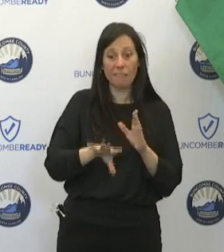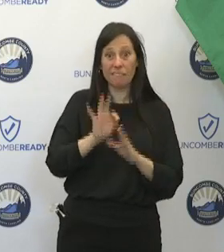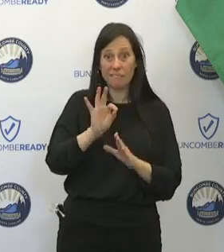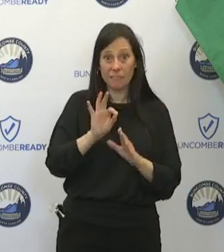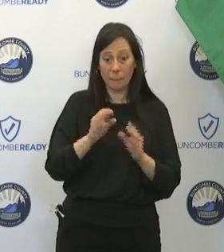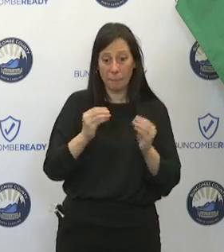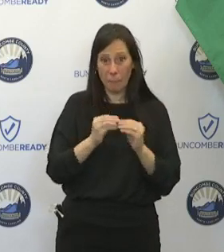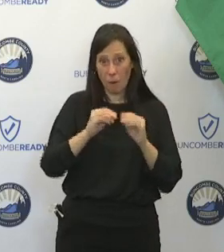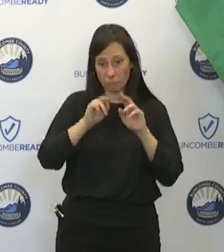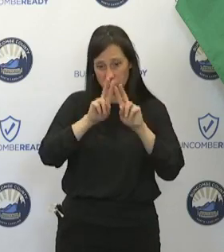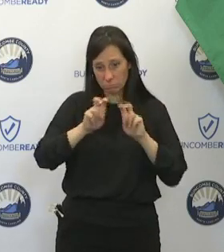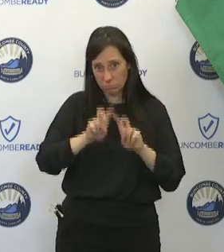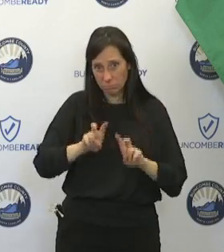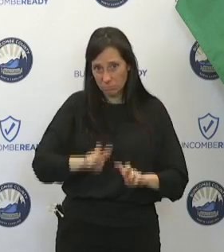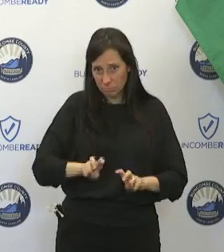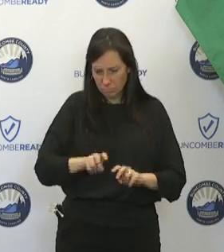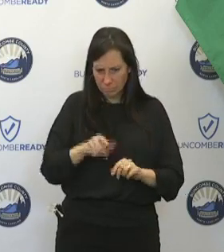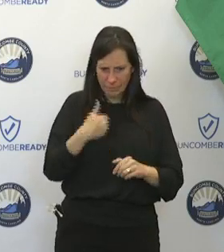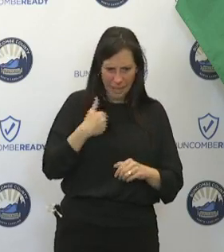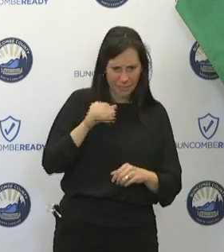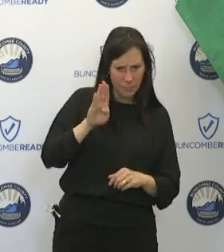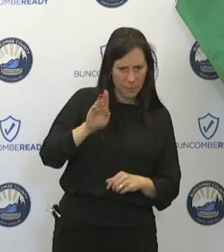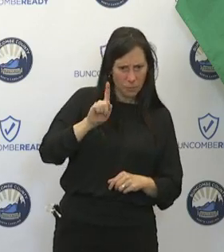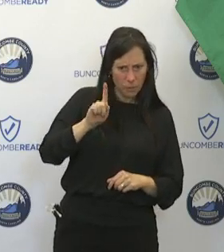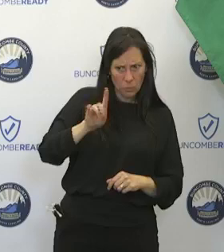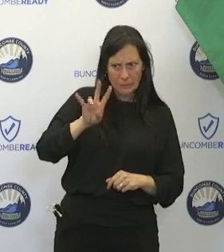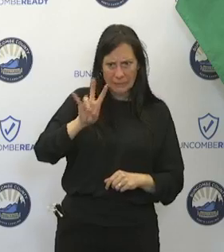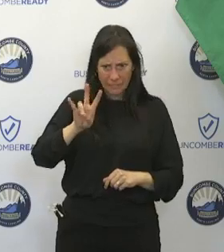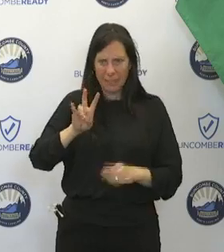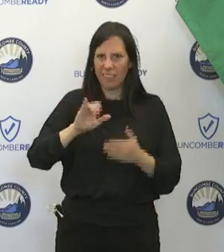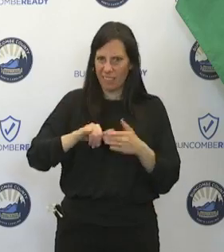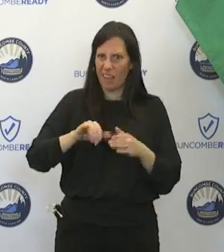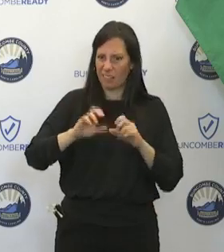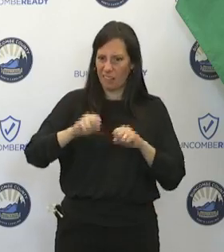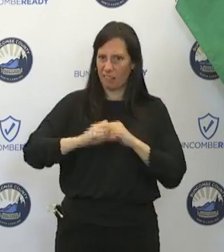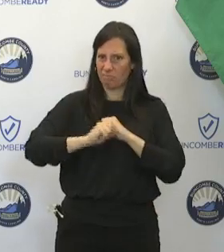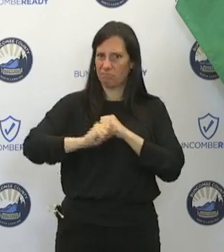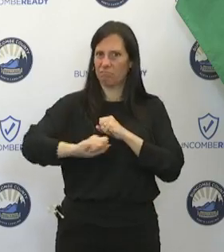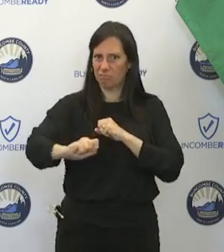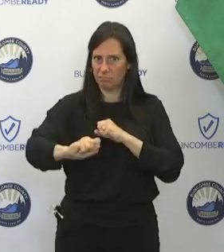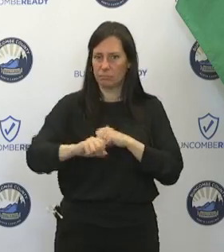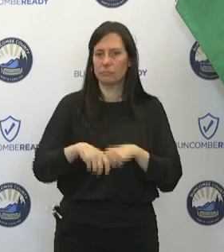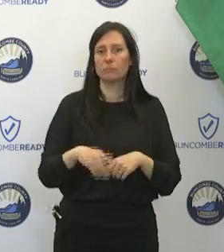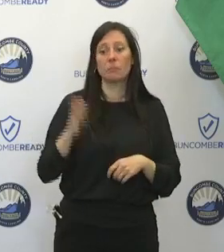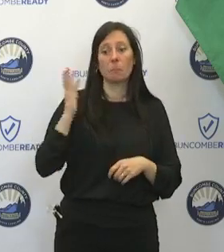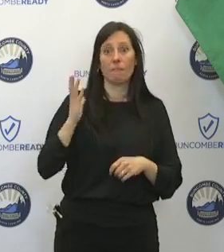As such, each of these cases has since been released from isolation.